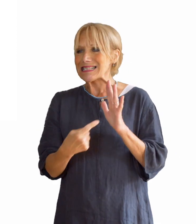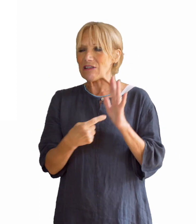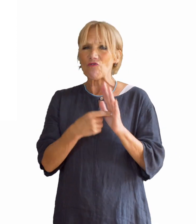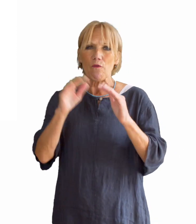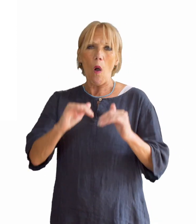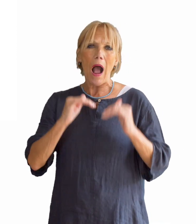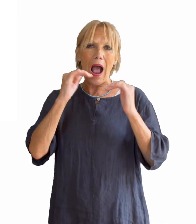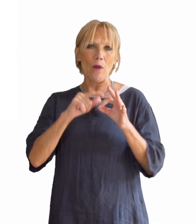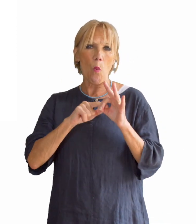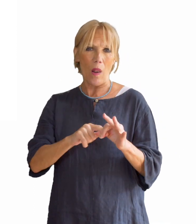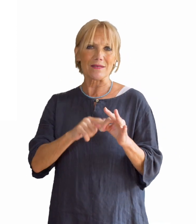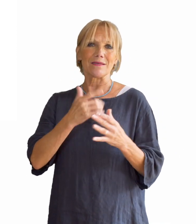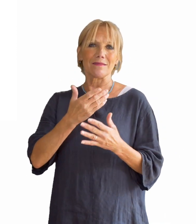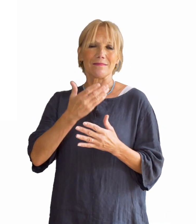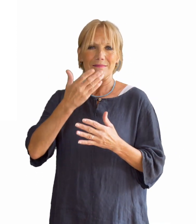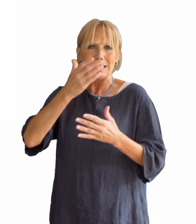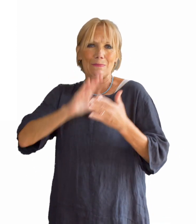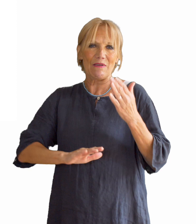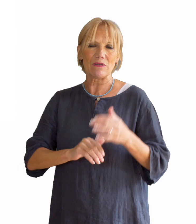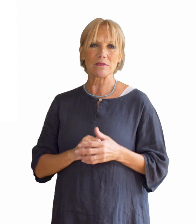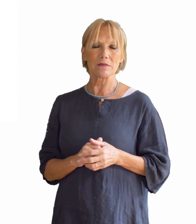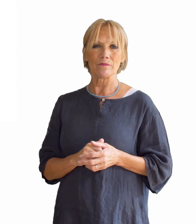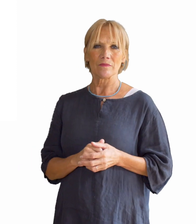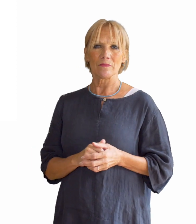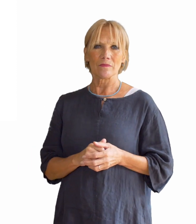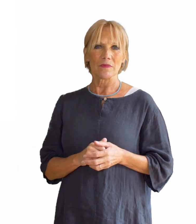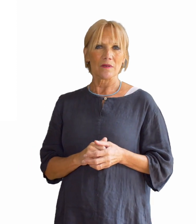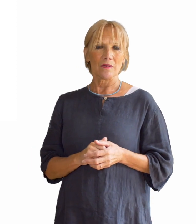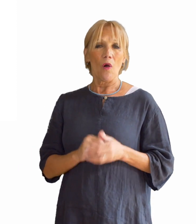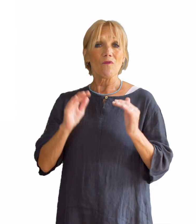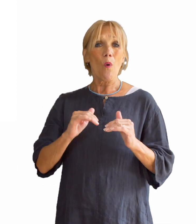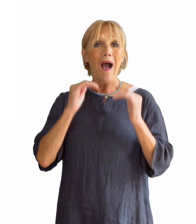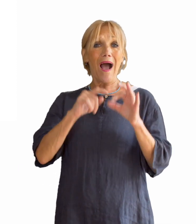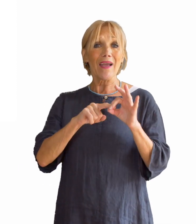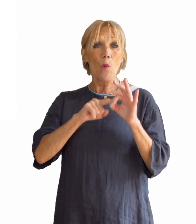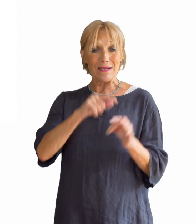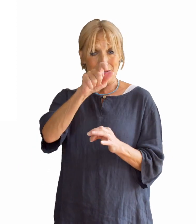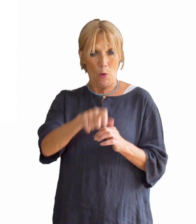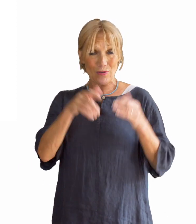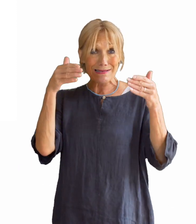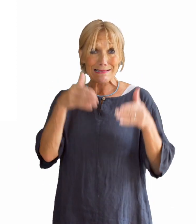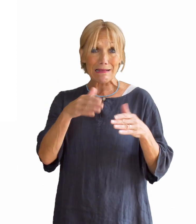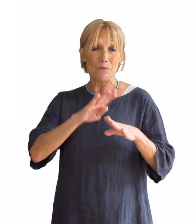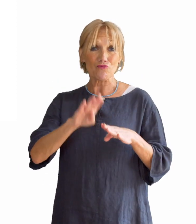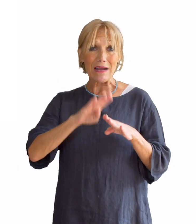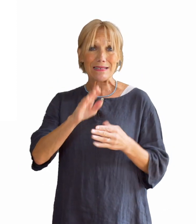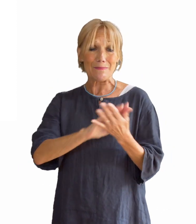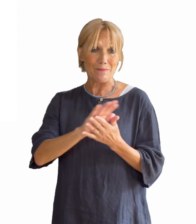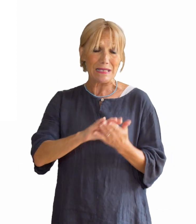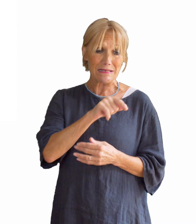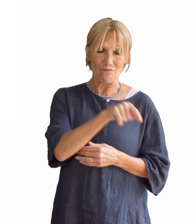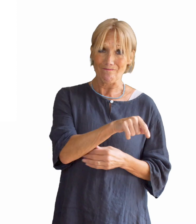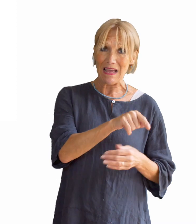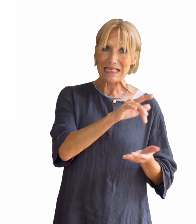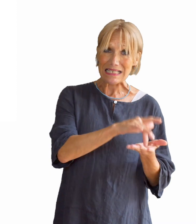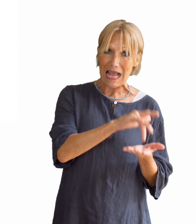the needs of everyone. In order to deliver high-quality person-centred practice, meeting centres, their staff and volunteers